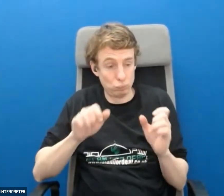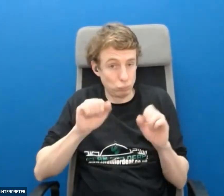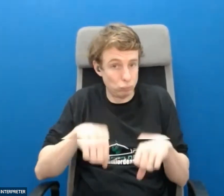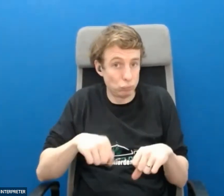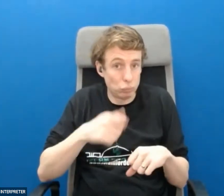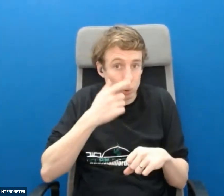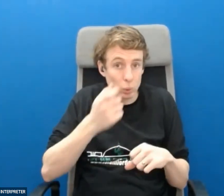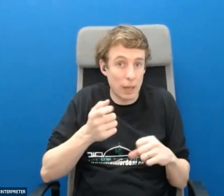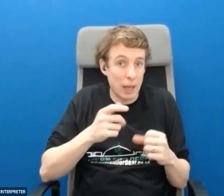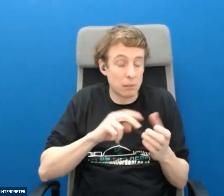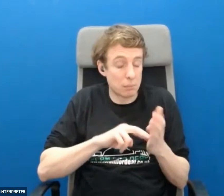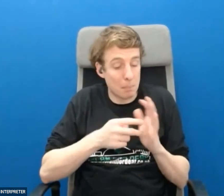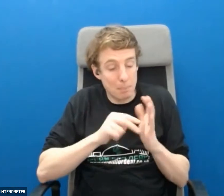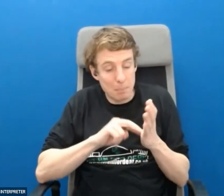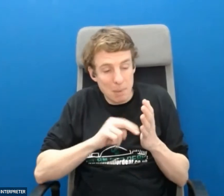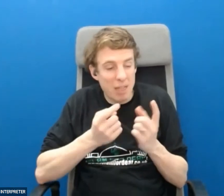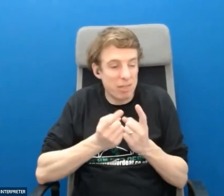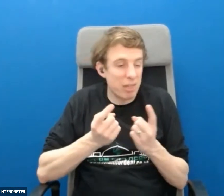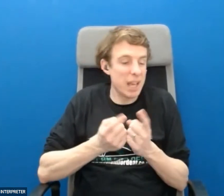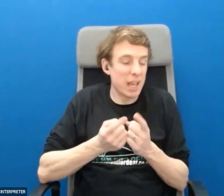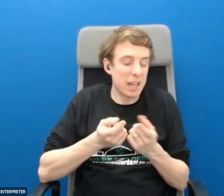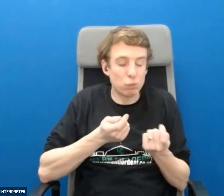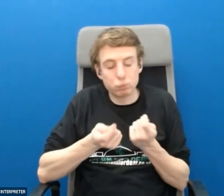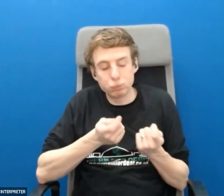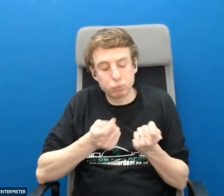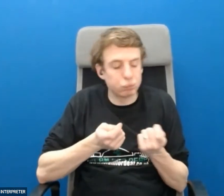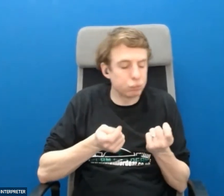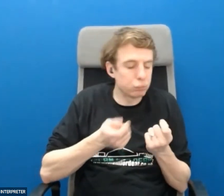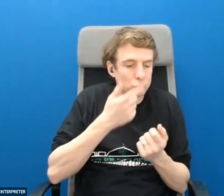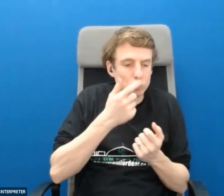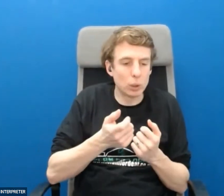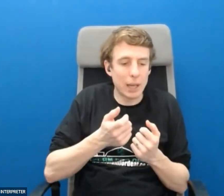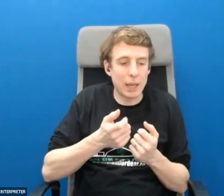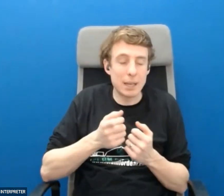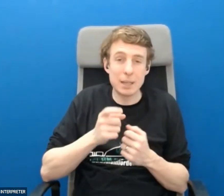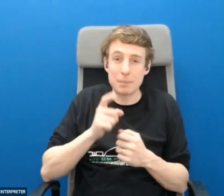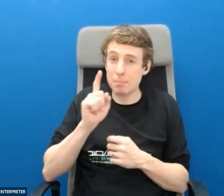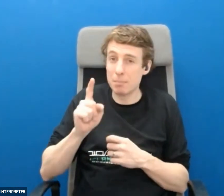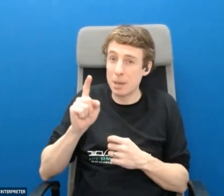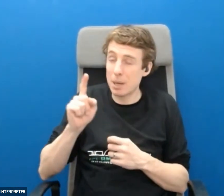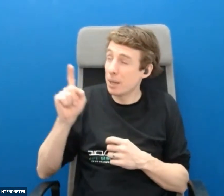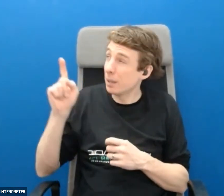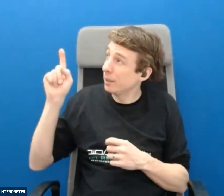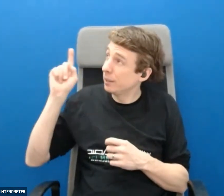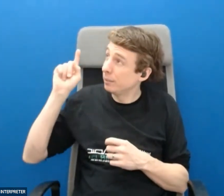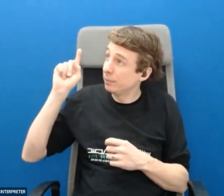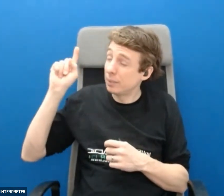it falls short in terms of what Allah Azza wa Jal is able to